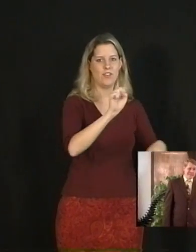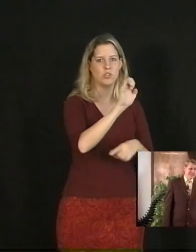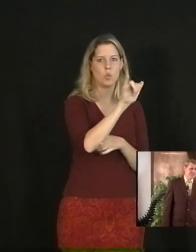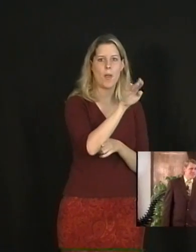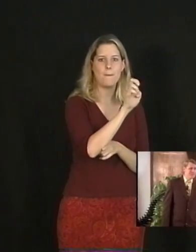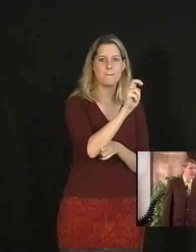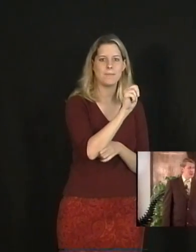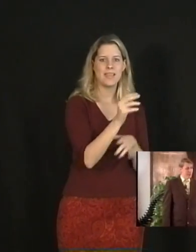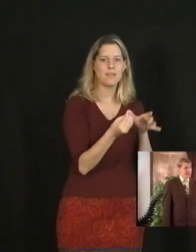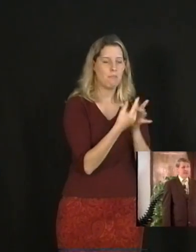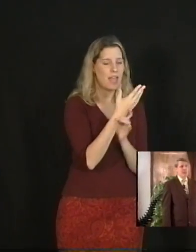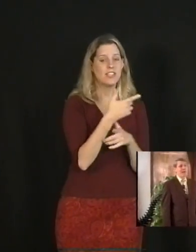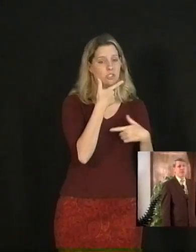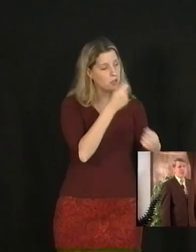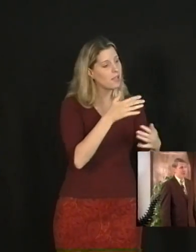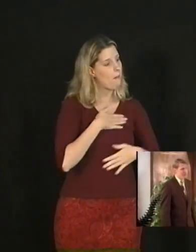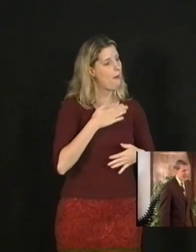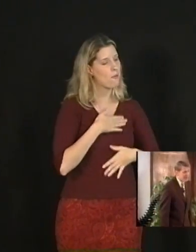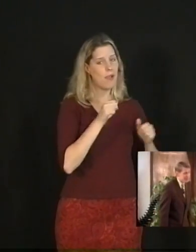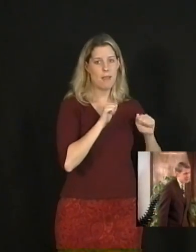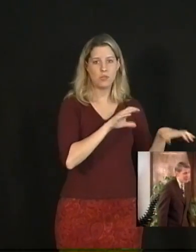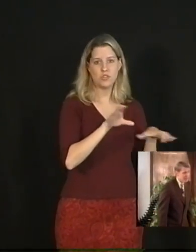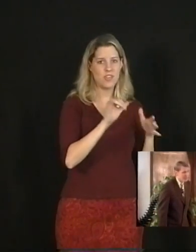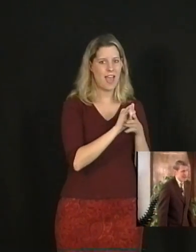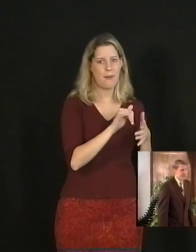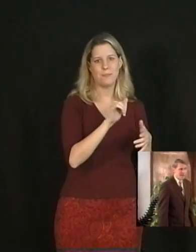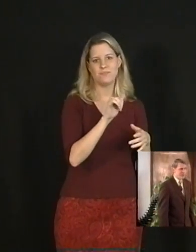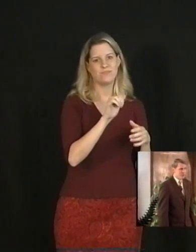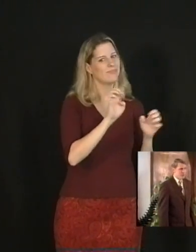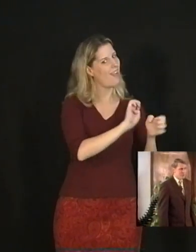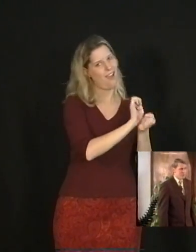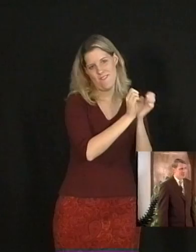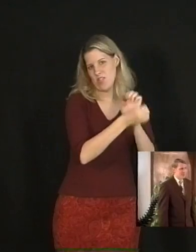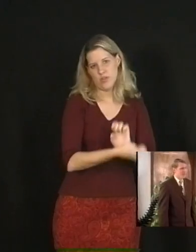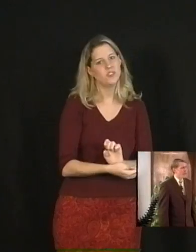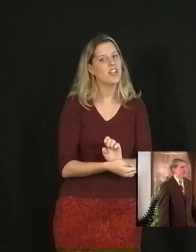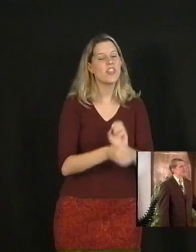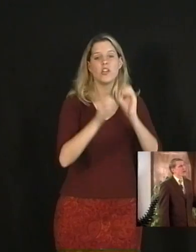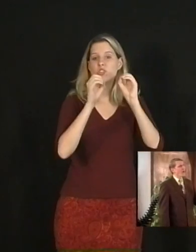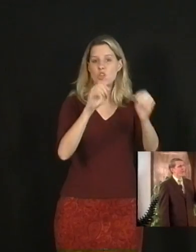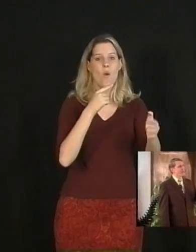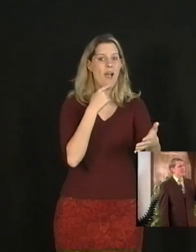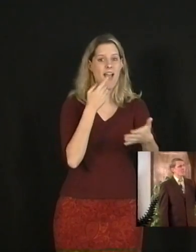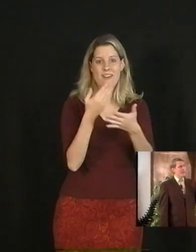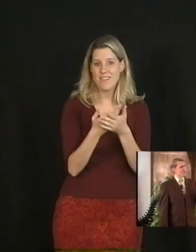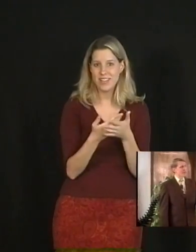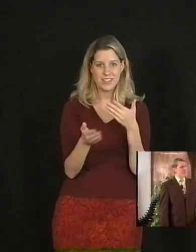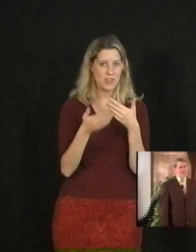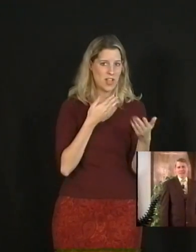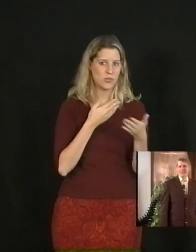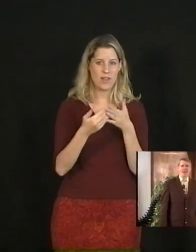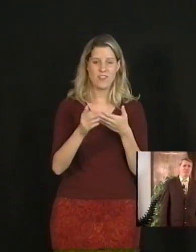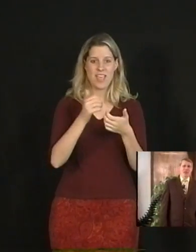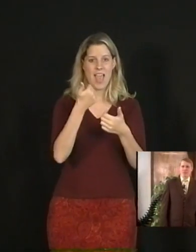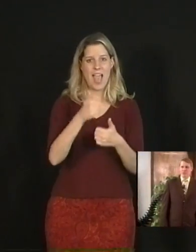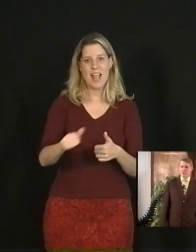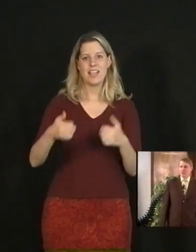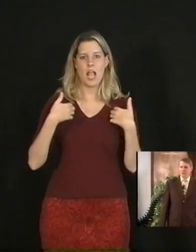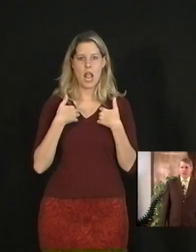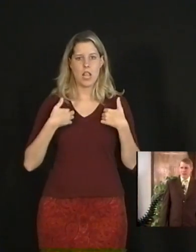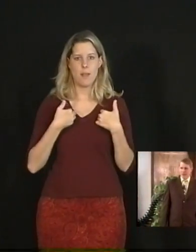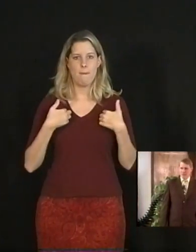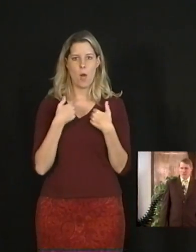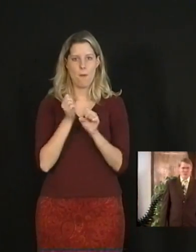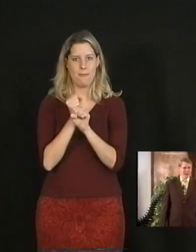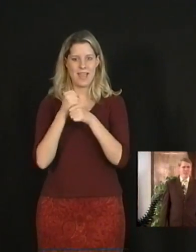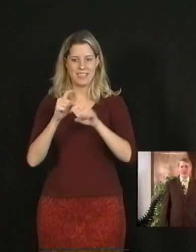soybean plant. And it's interesting, and I'm glad you're able to do that. But that's not evolution." There is no evidence whatsoever that any animal ever produced